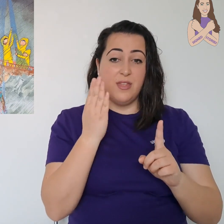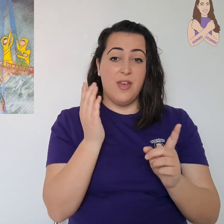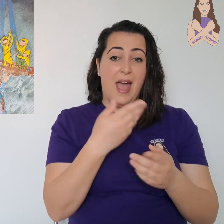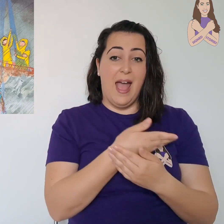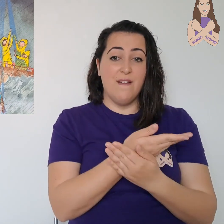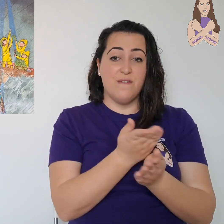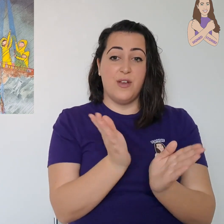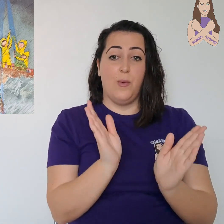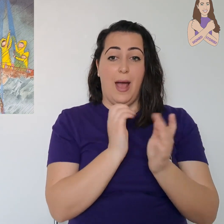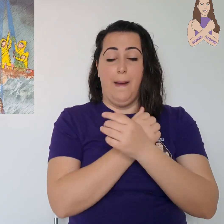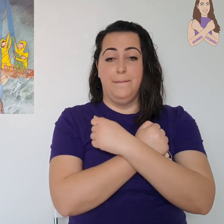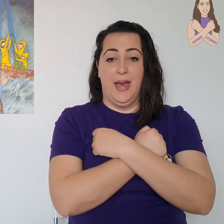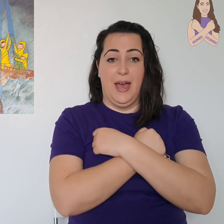the everywhere bear.